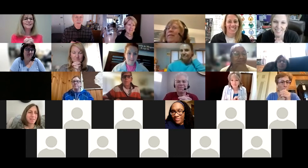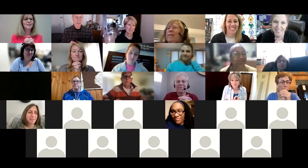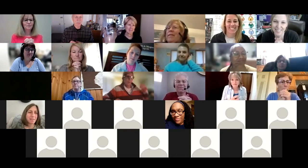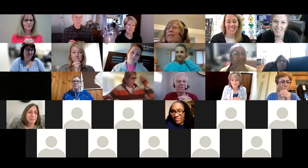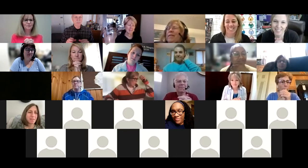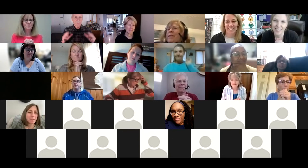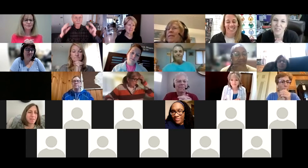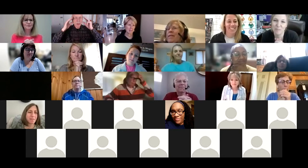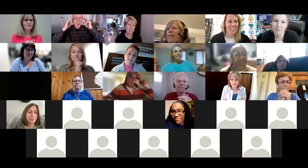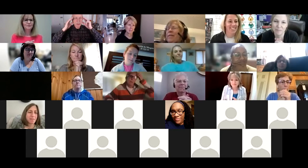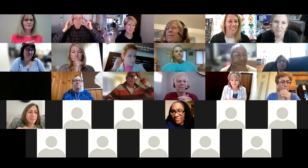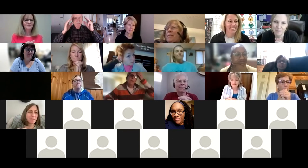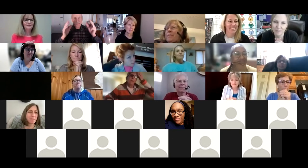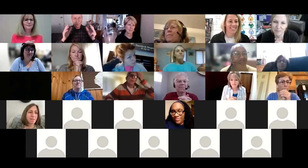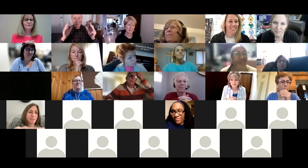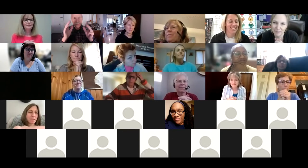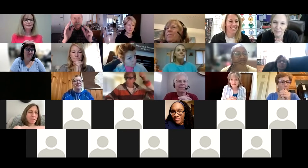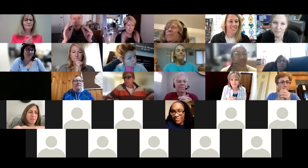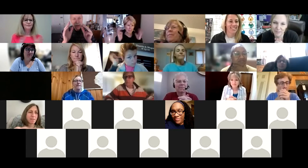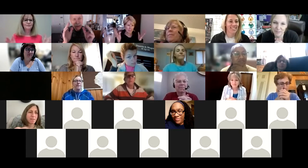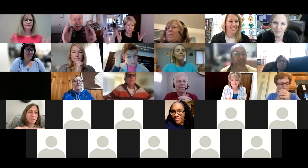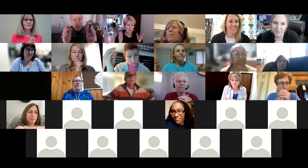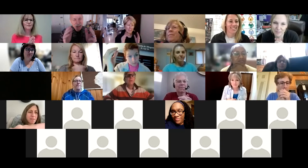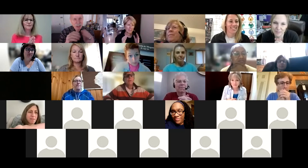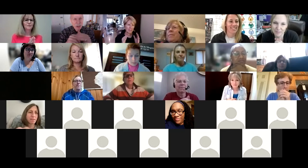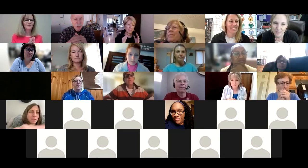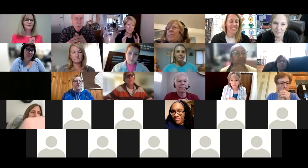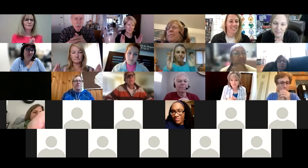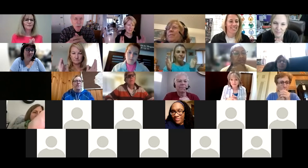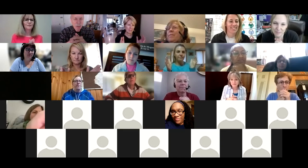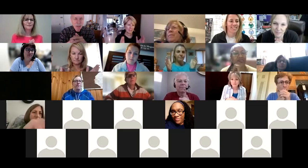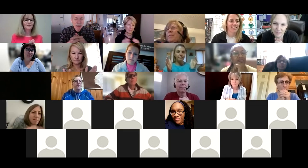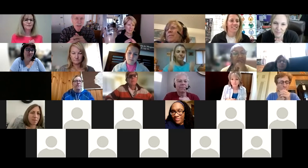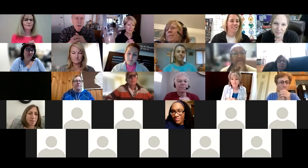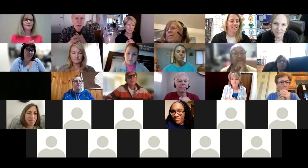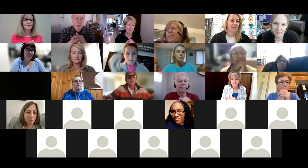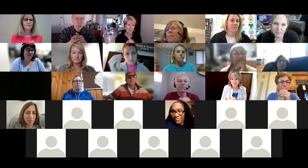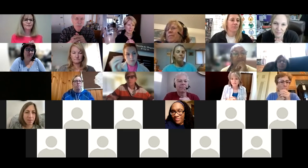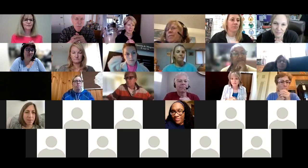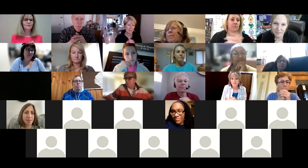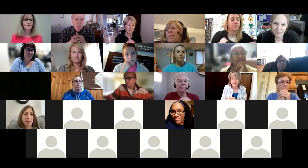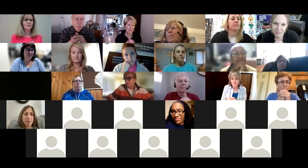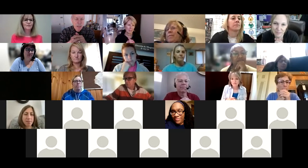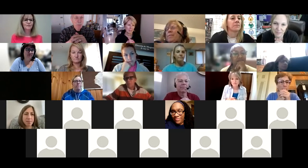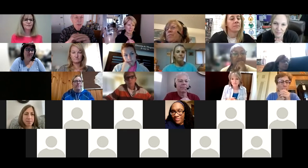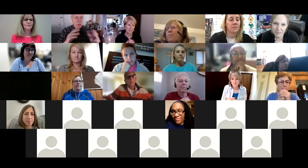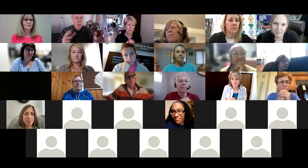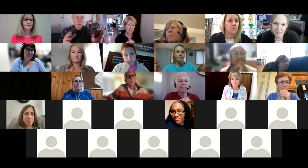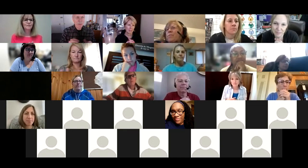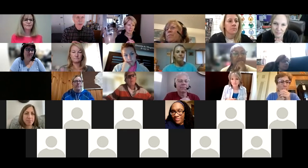example. Dorothy, let's say your triple whammy is... My three favorite